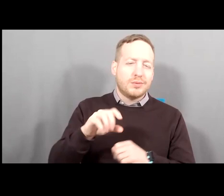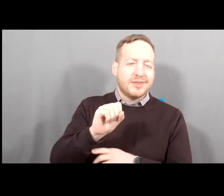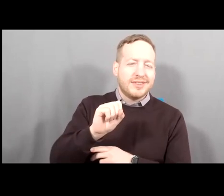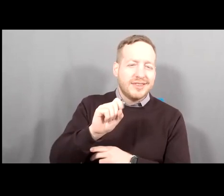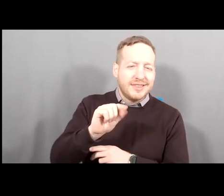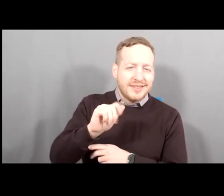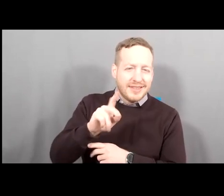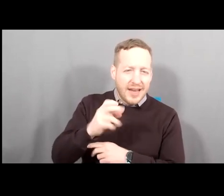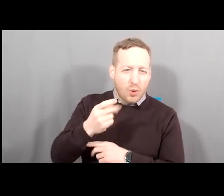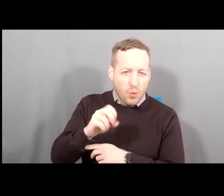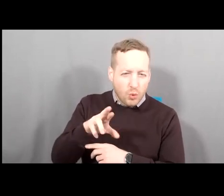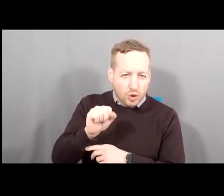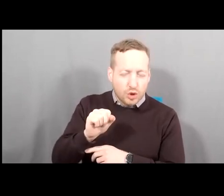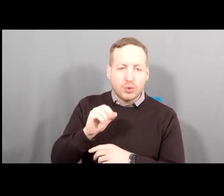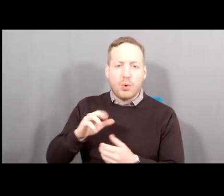action or priorities